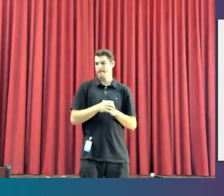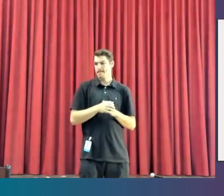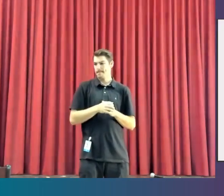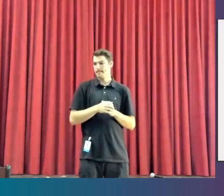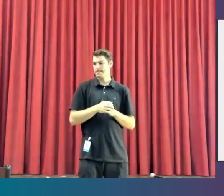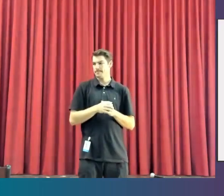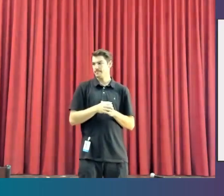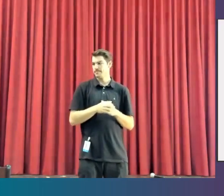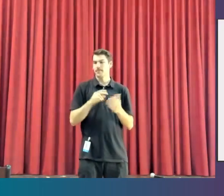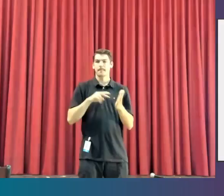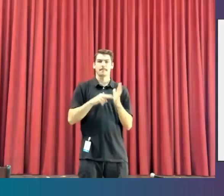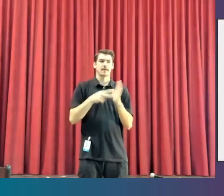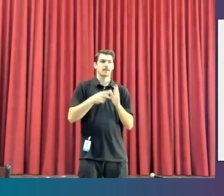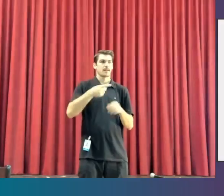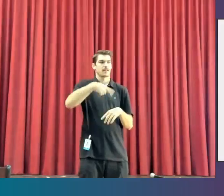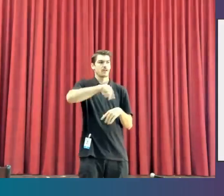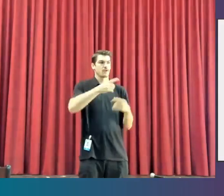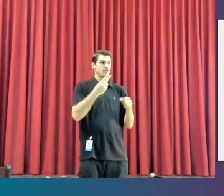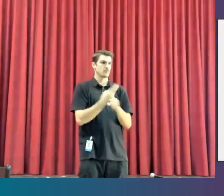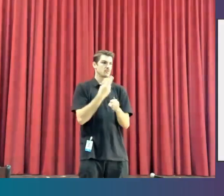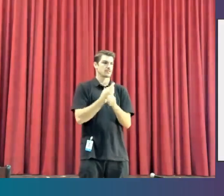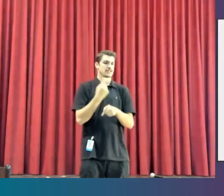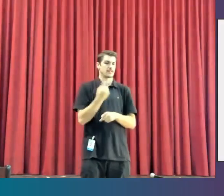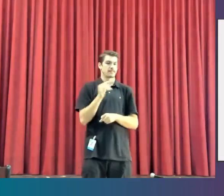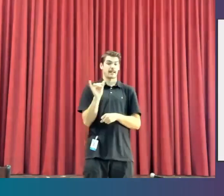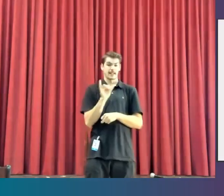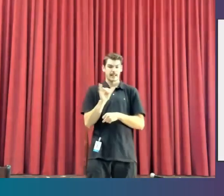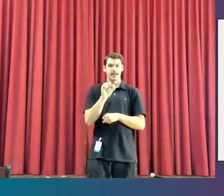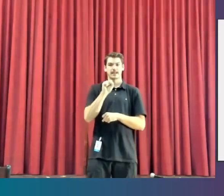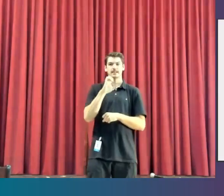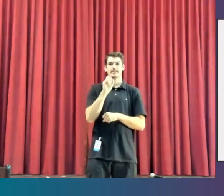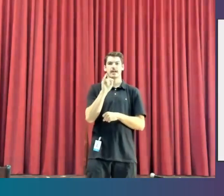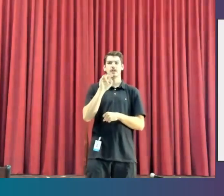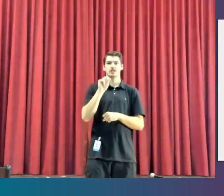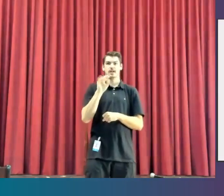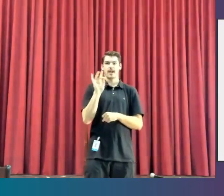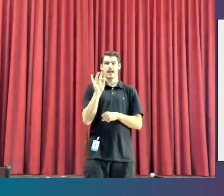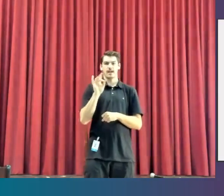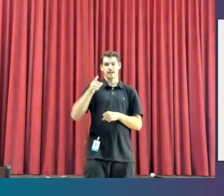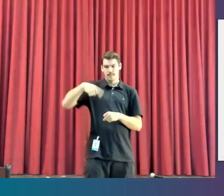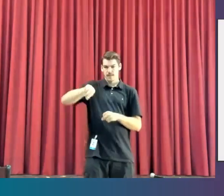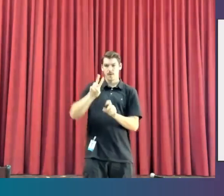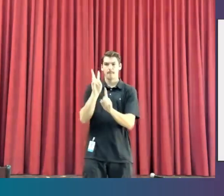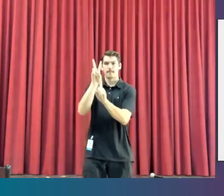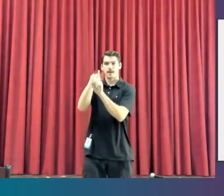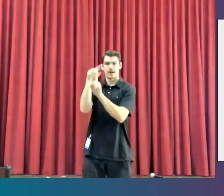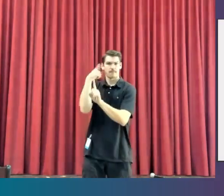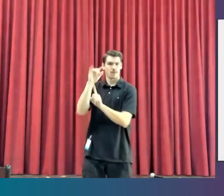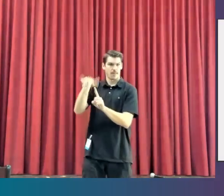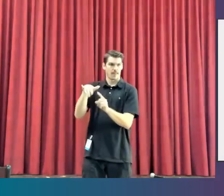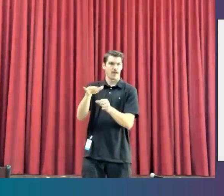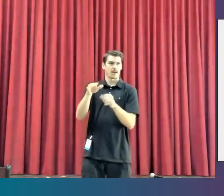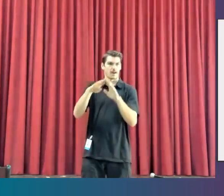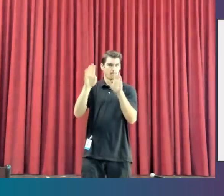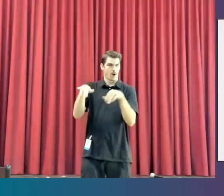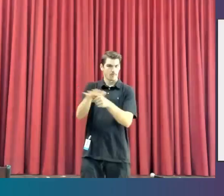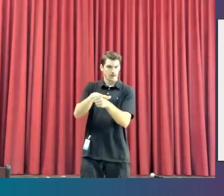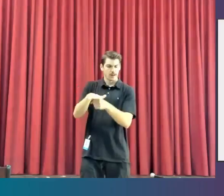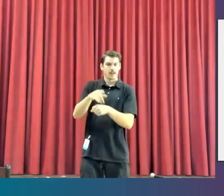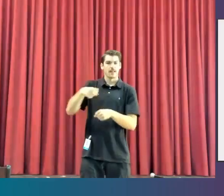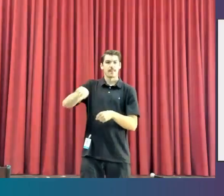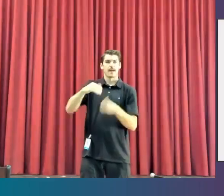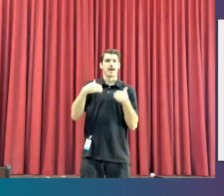So they're using something like Section 8 and they're applying to that property. They now have the option